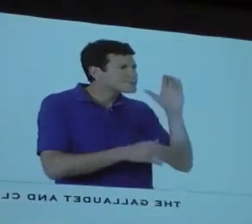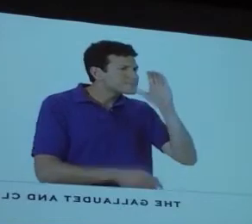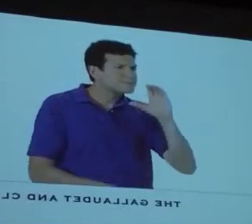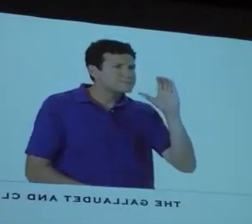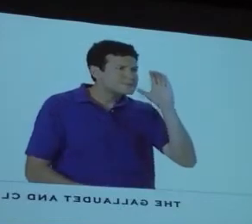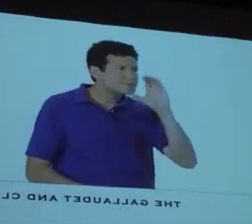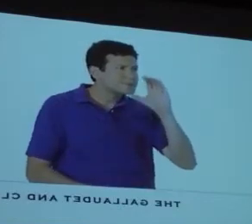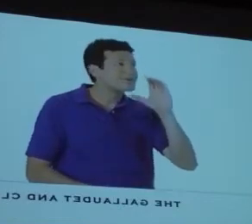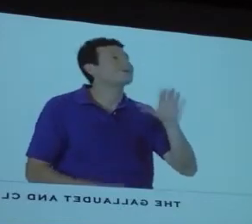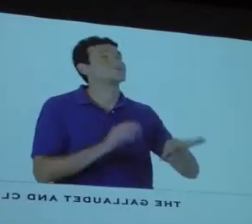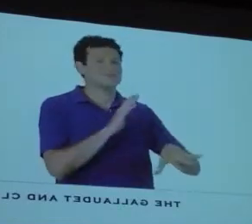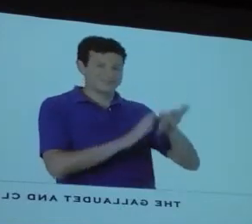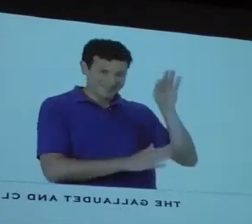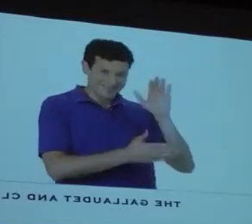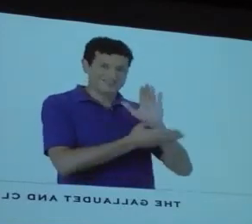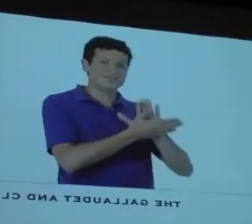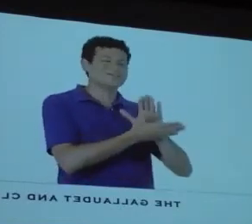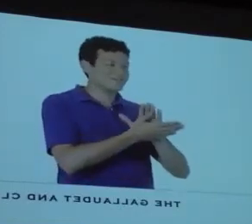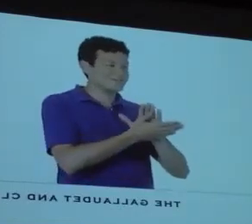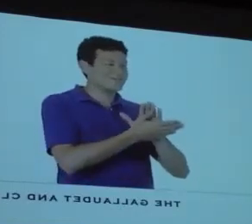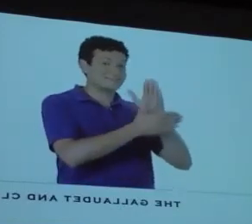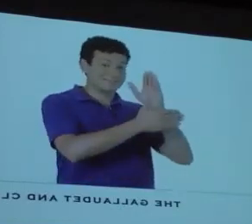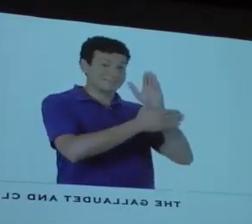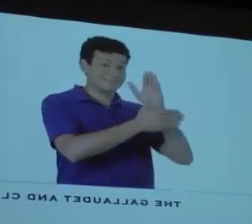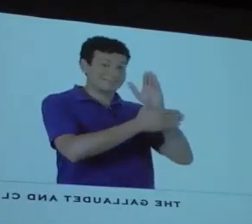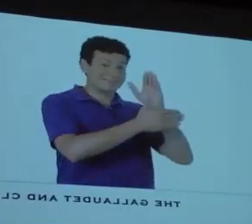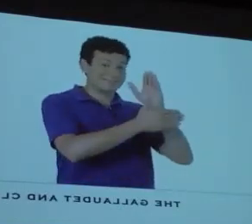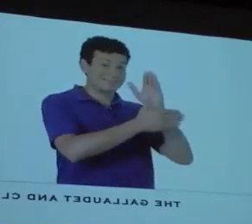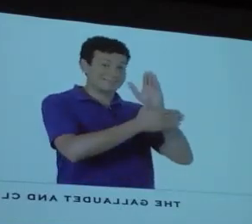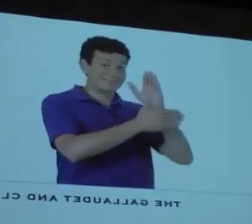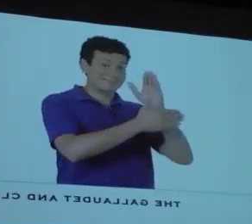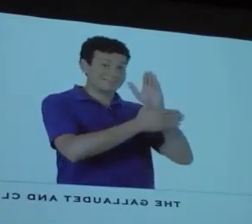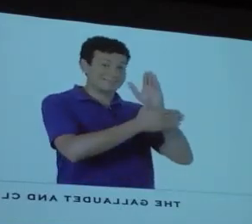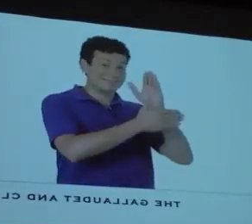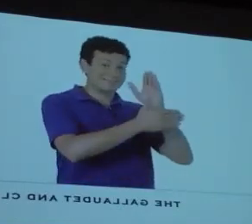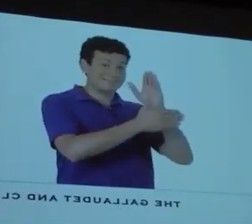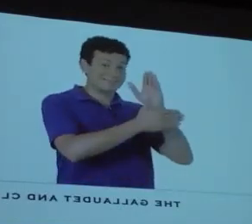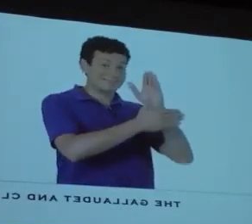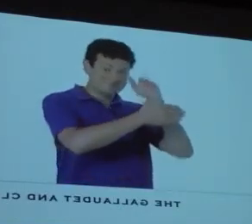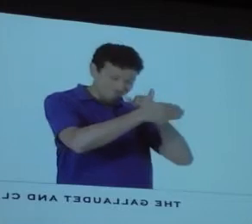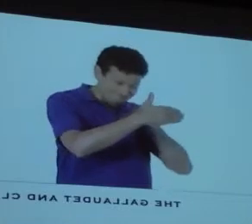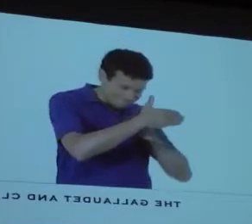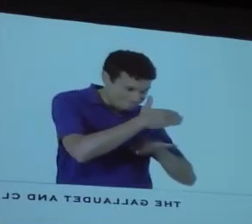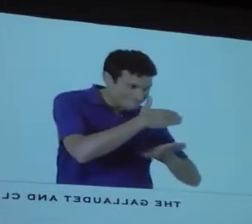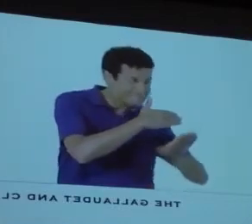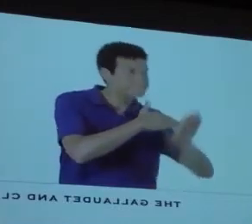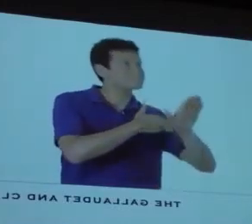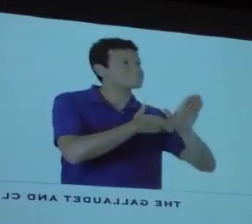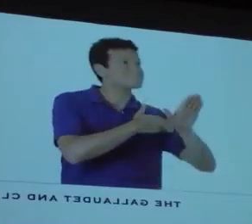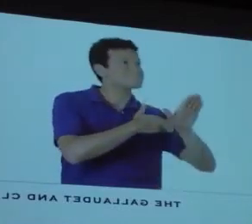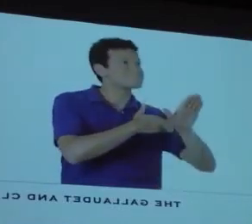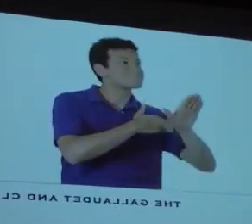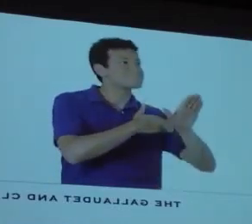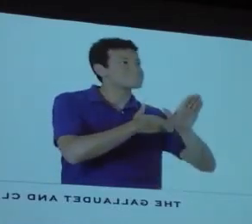Searching for school. Searches for a school. Walks towards the school. Finds a school. Goes in. Goes in,